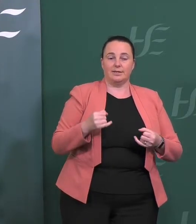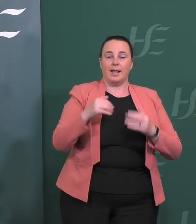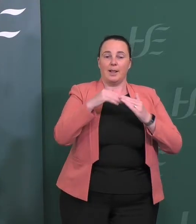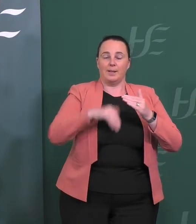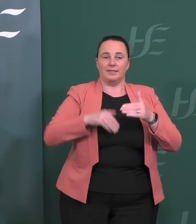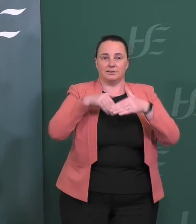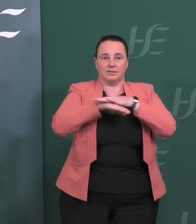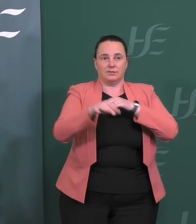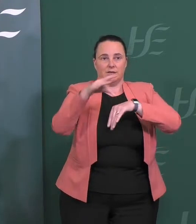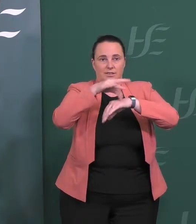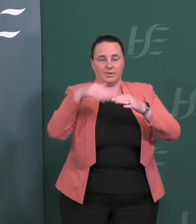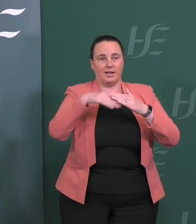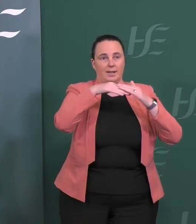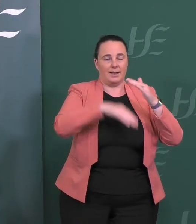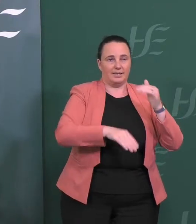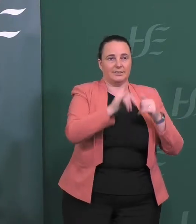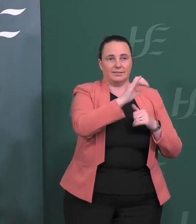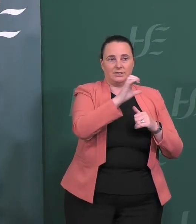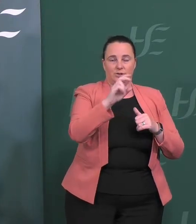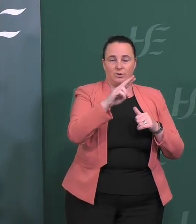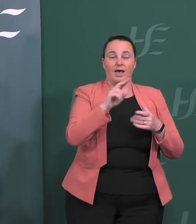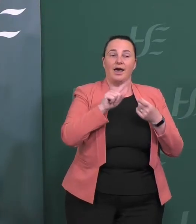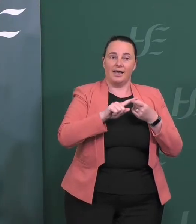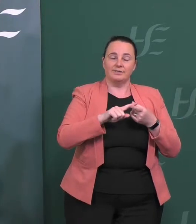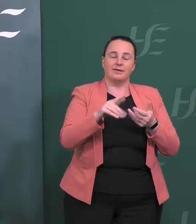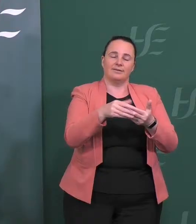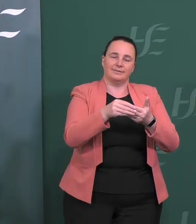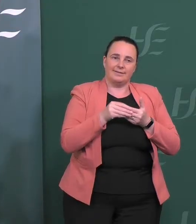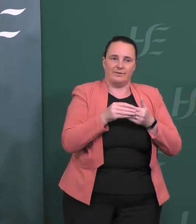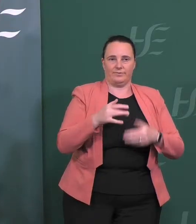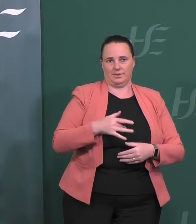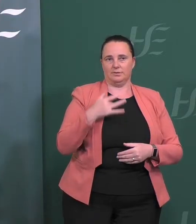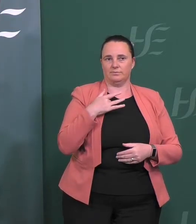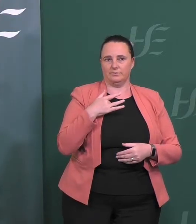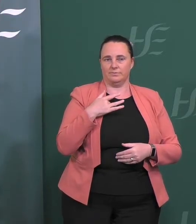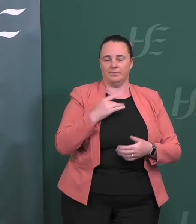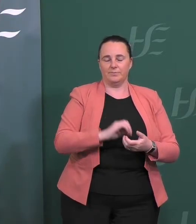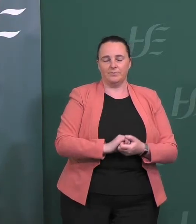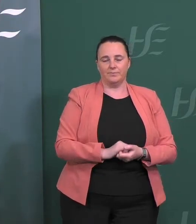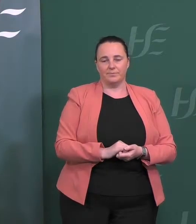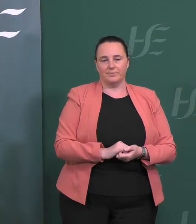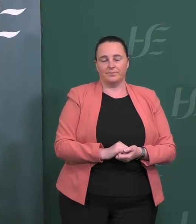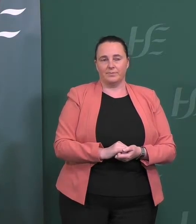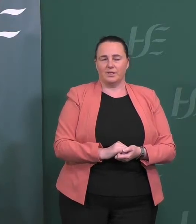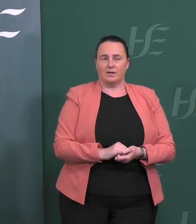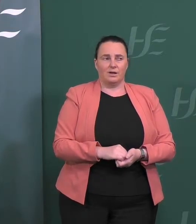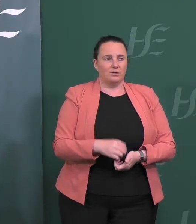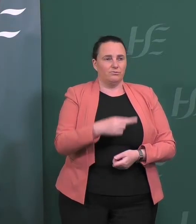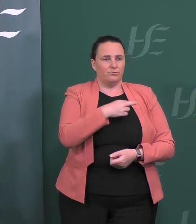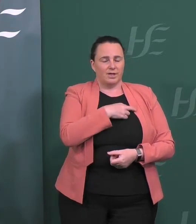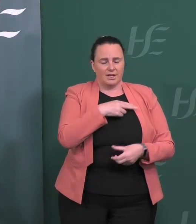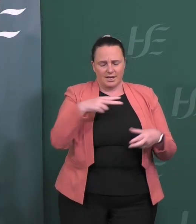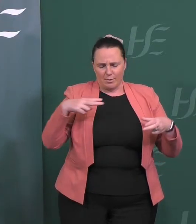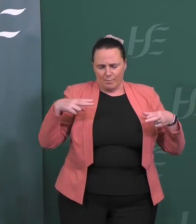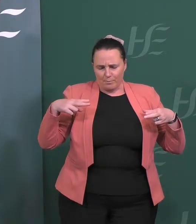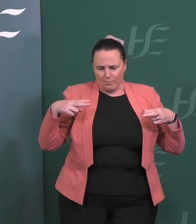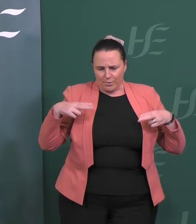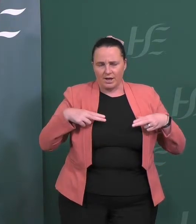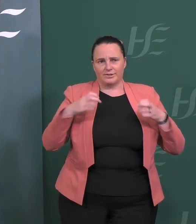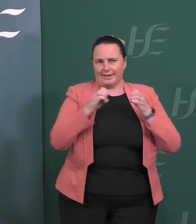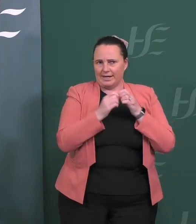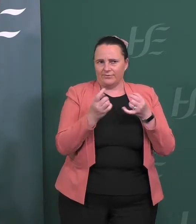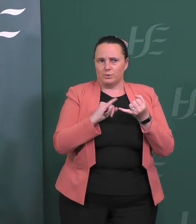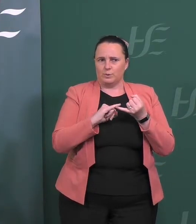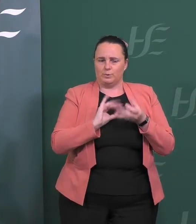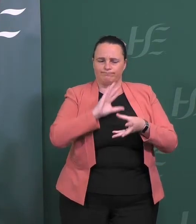reduced ICU admissions, and it has saved lives. I'm certainly, again, very proud of everybody involved in this programme to